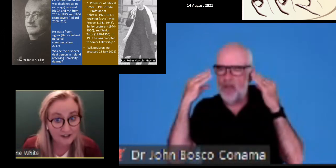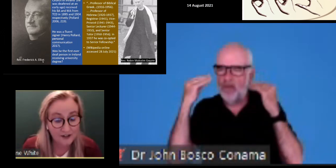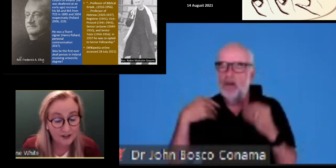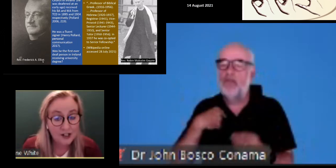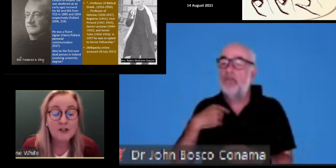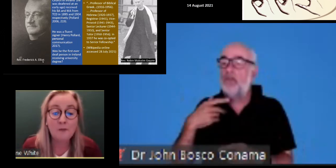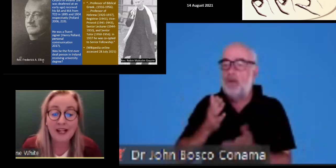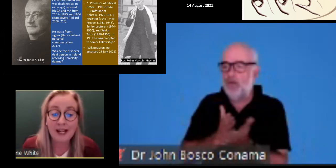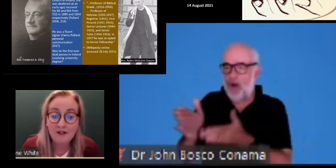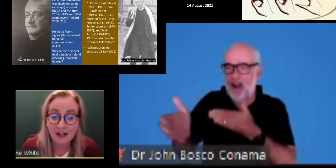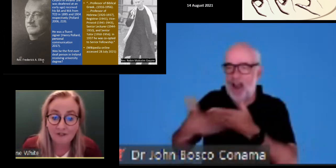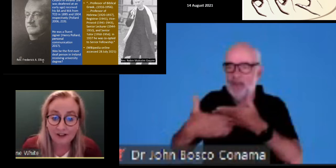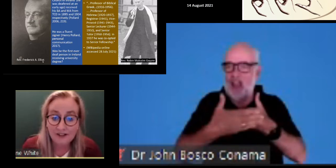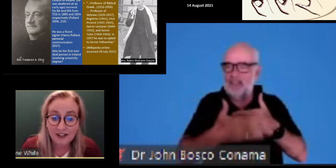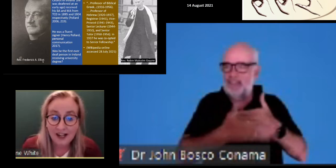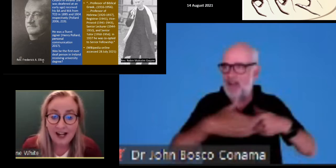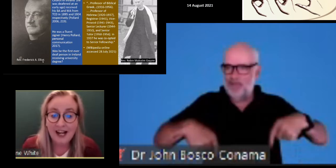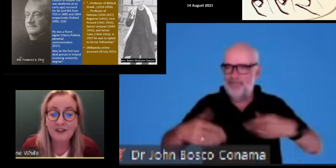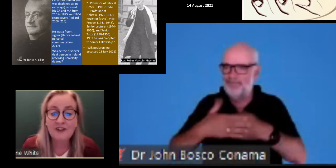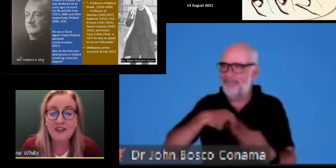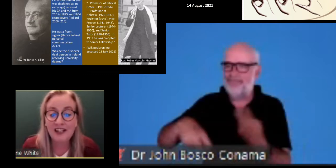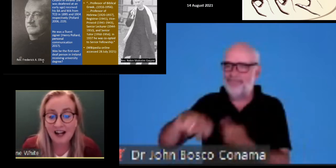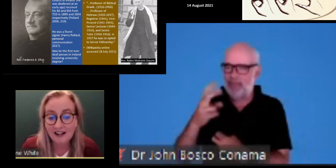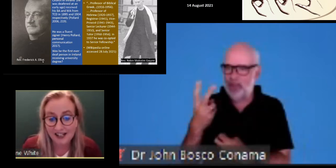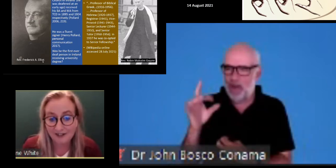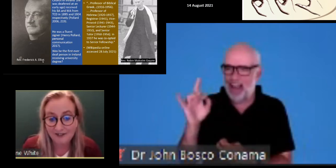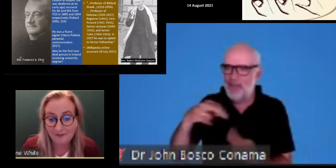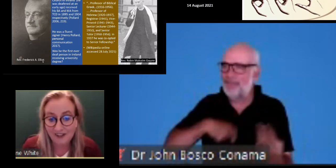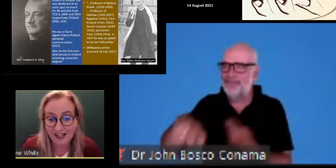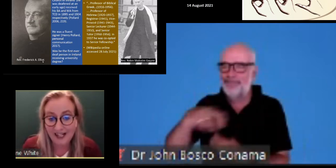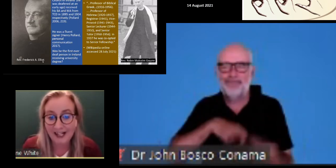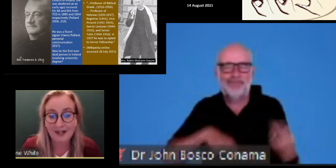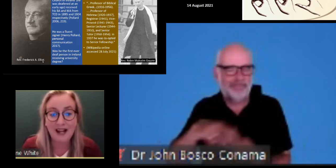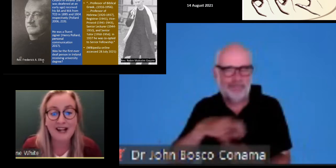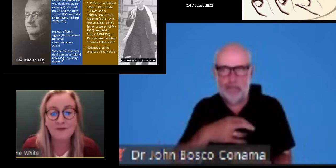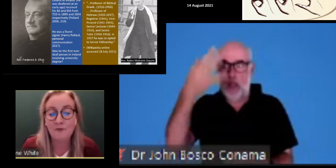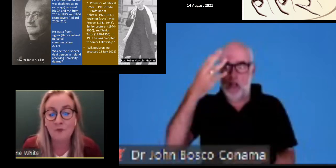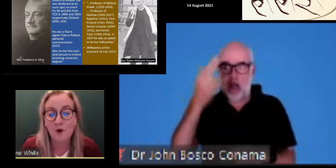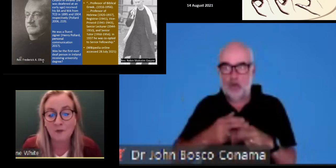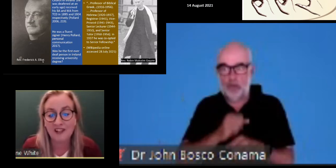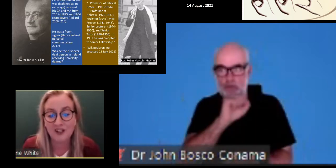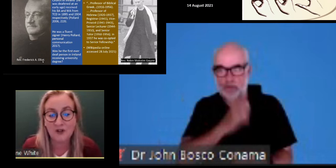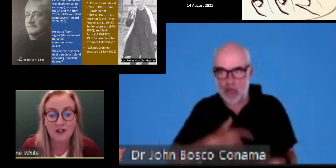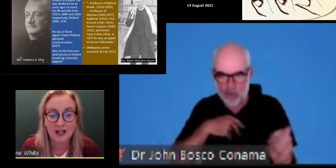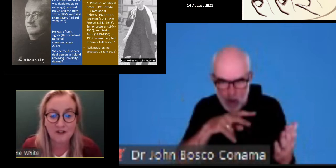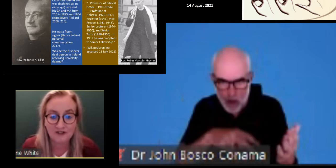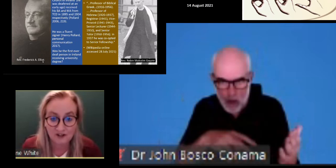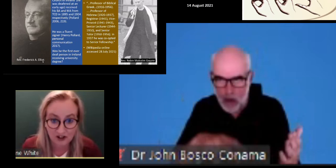Ireland. So became deafened, and through the lockdown and walking within the 2-kilometer